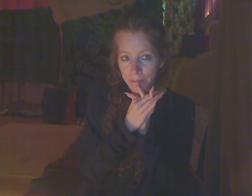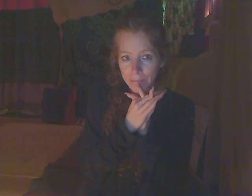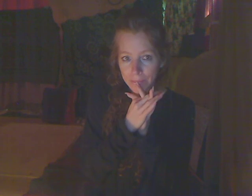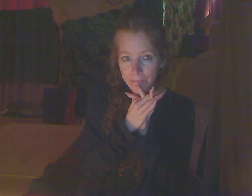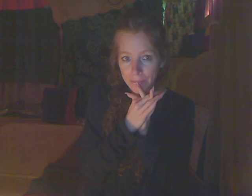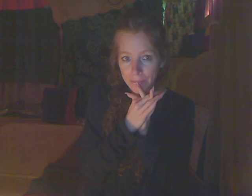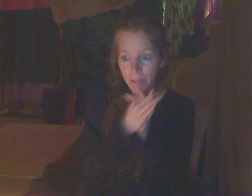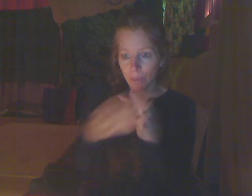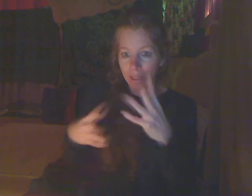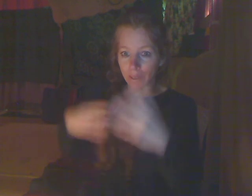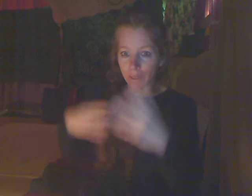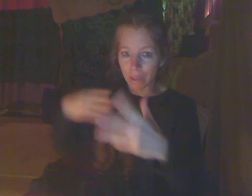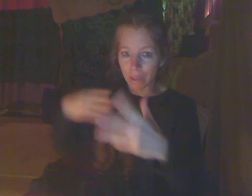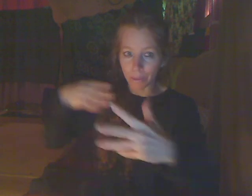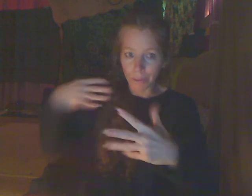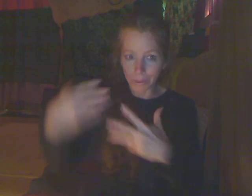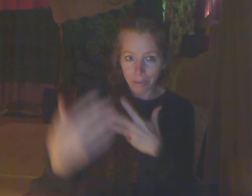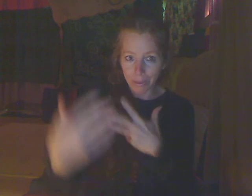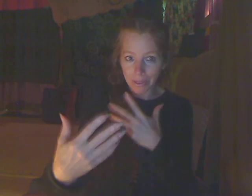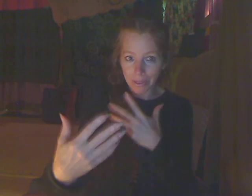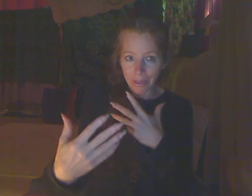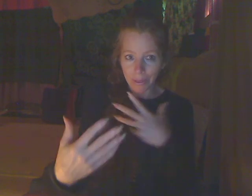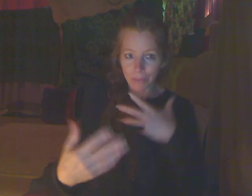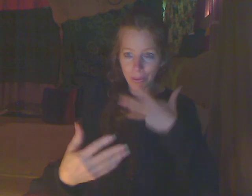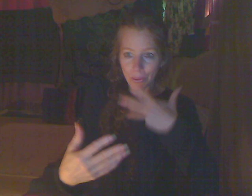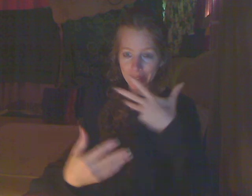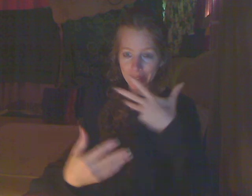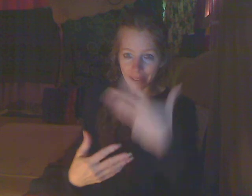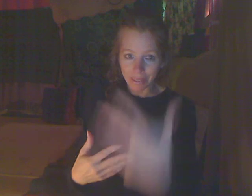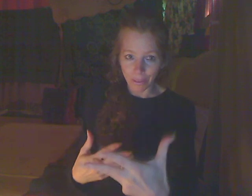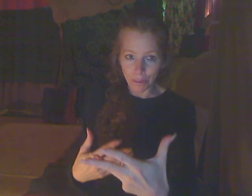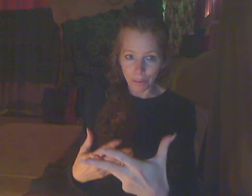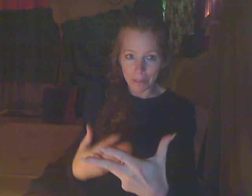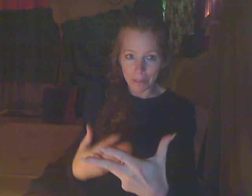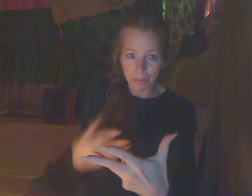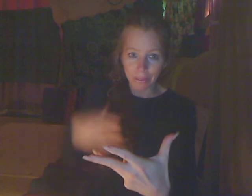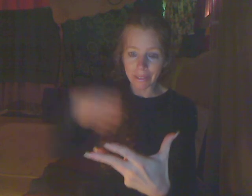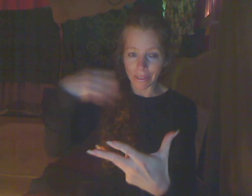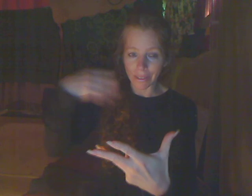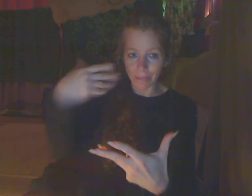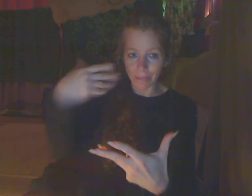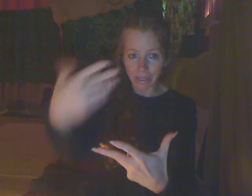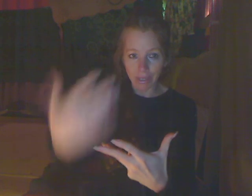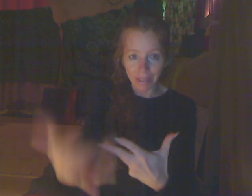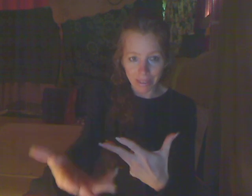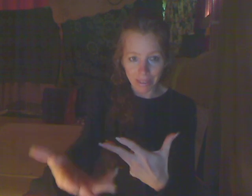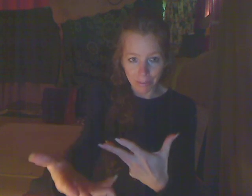we can, we can woo, we can win a few people into vegetarianism.